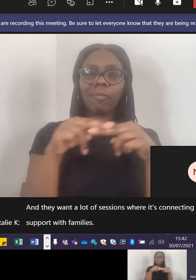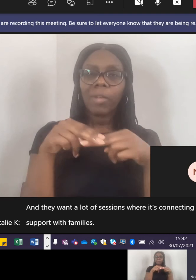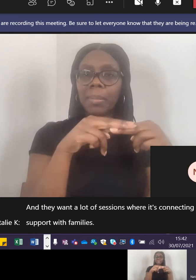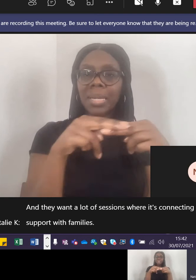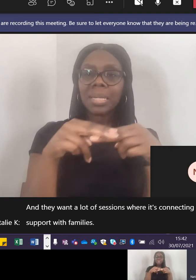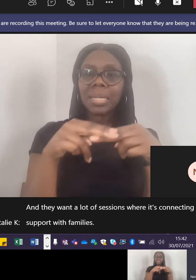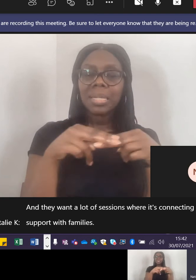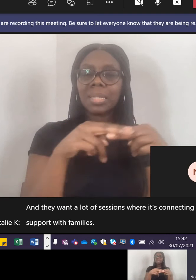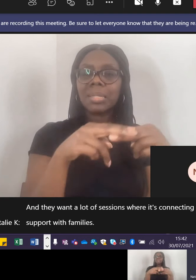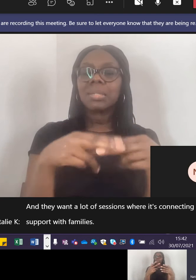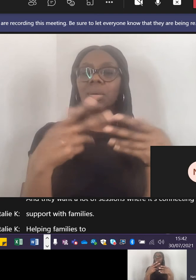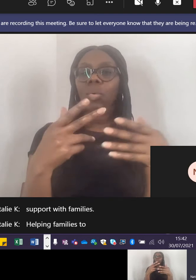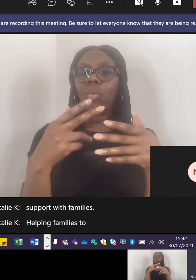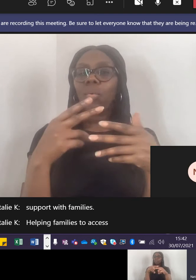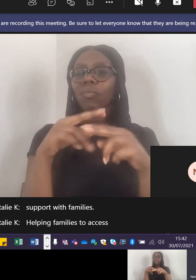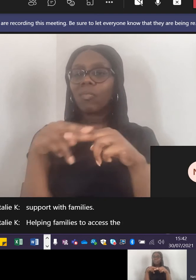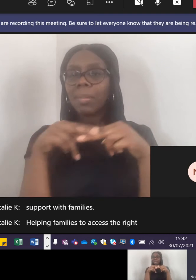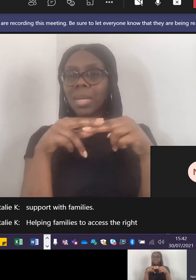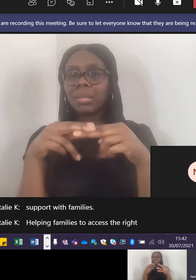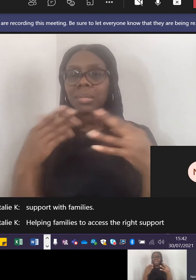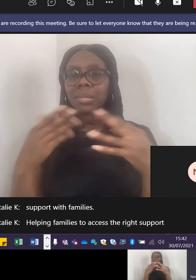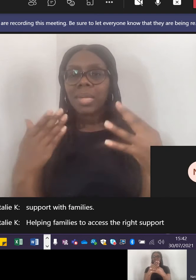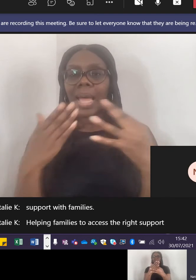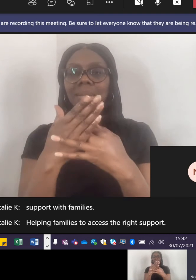helping families to access the right support,